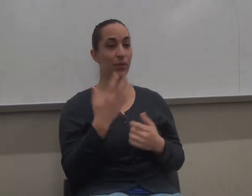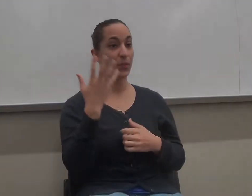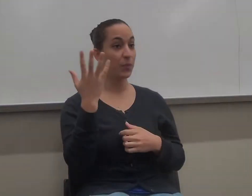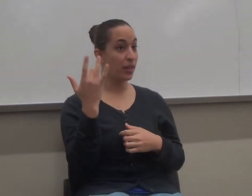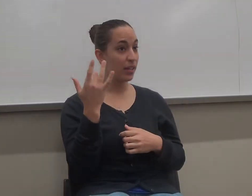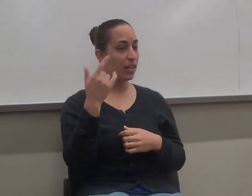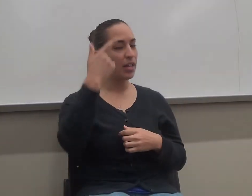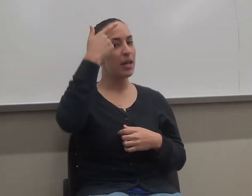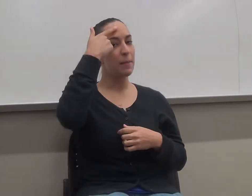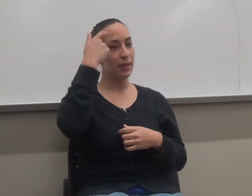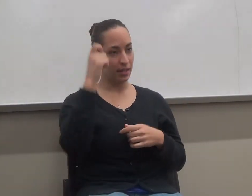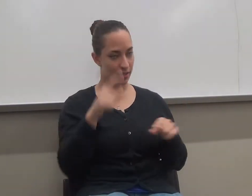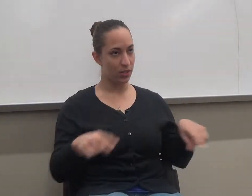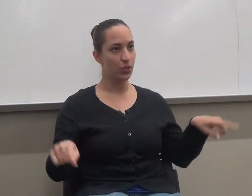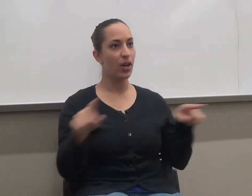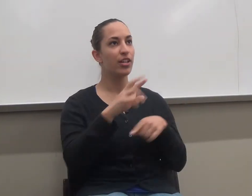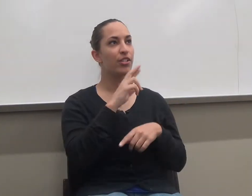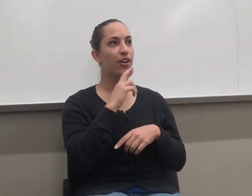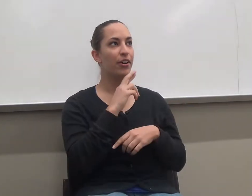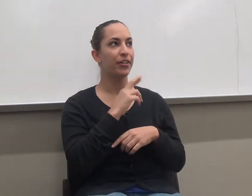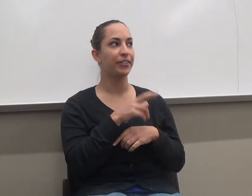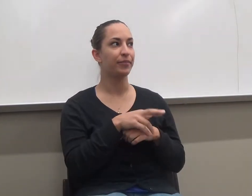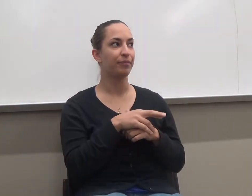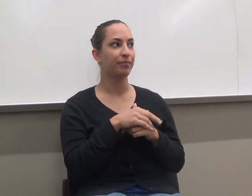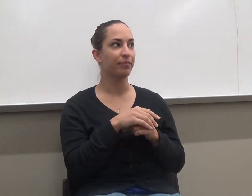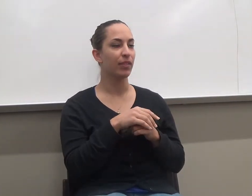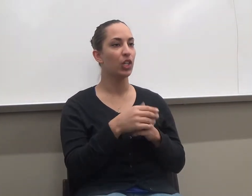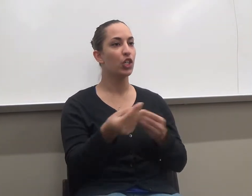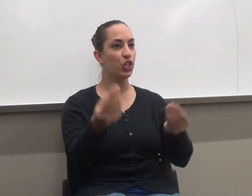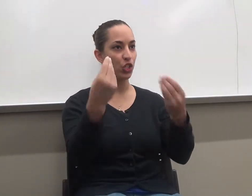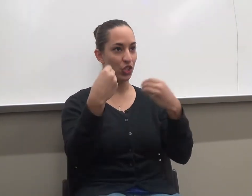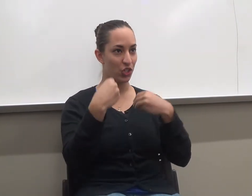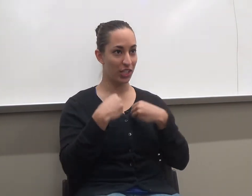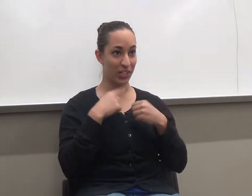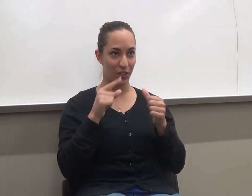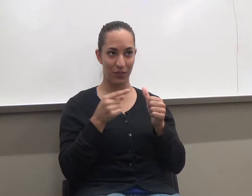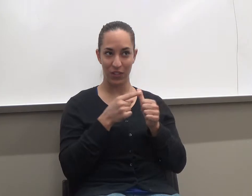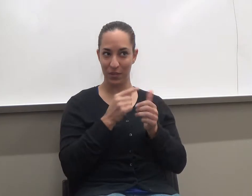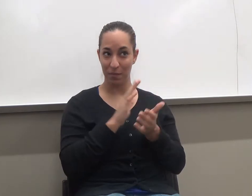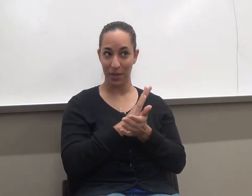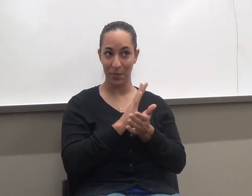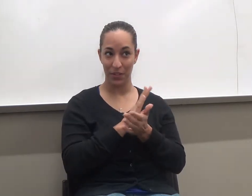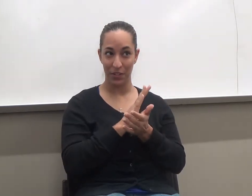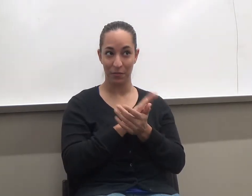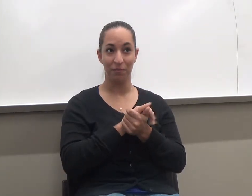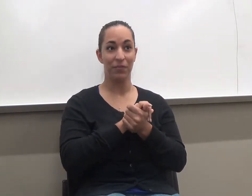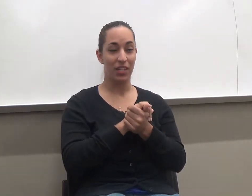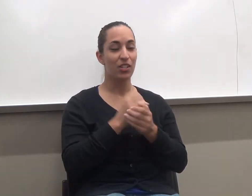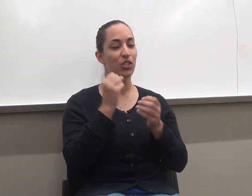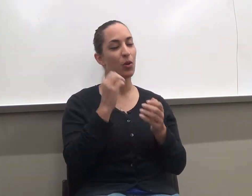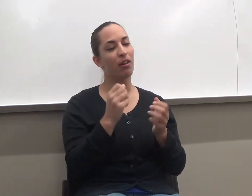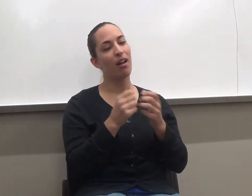you guys are turning in your first paper at the next class. And there's, like I said, there's a lot